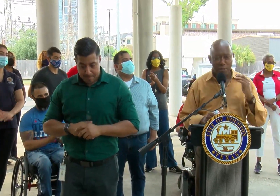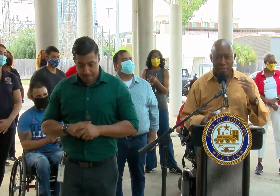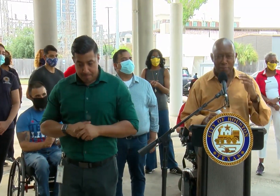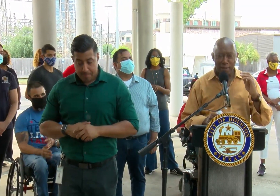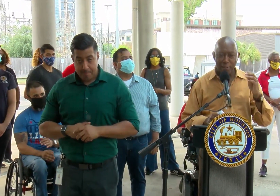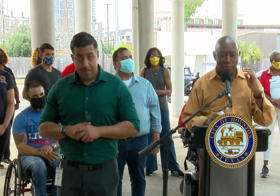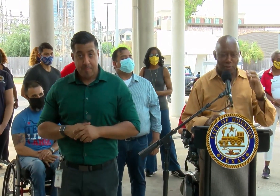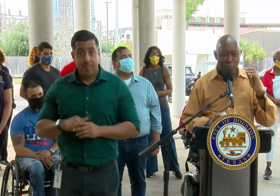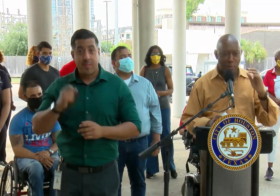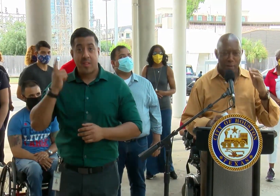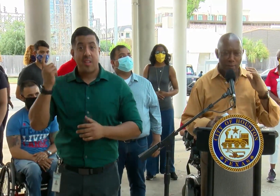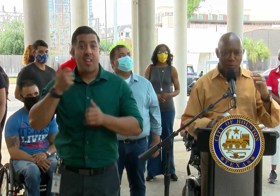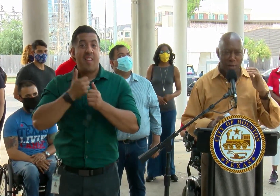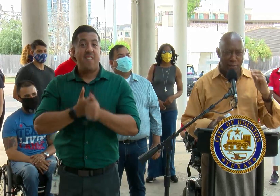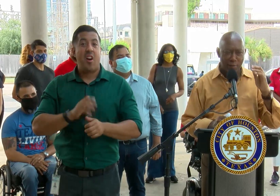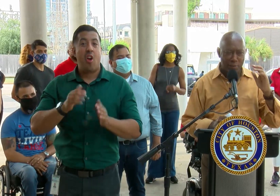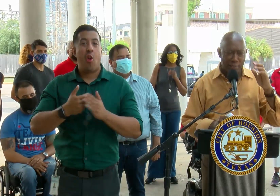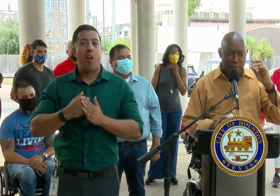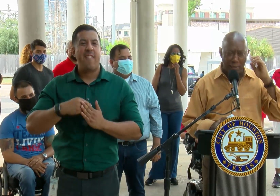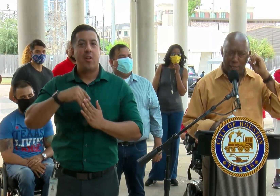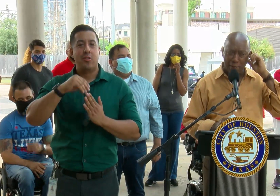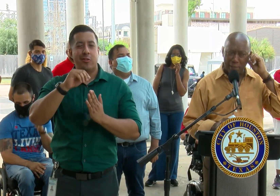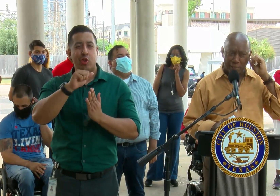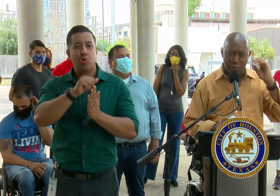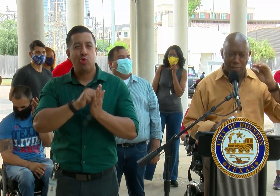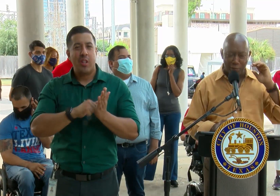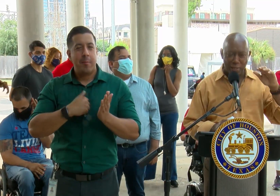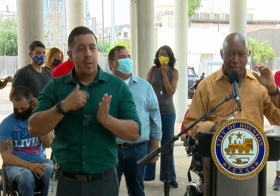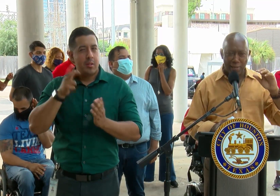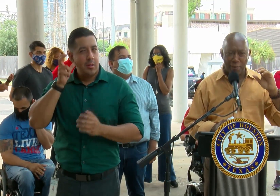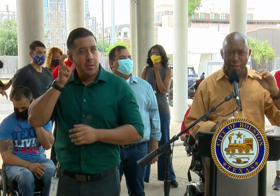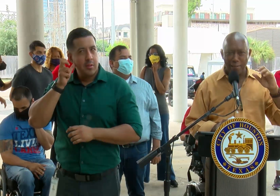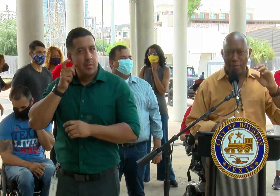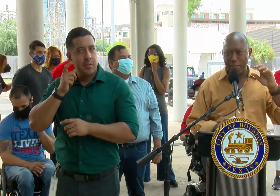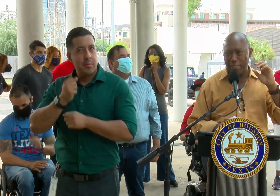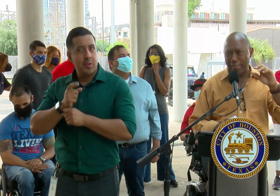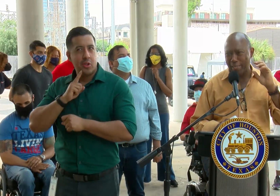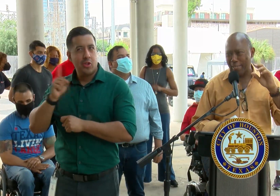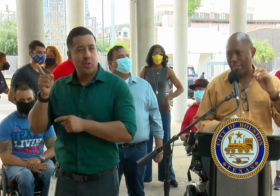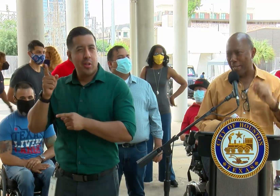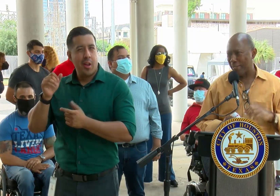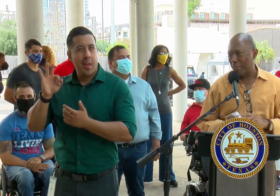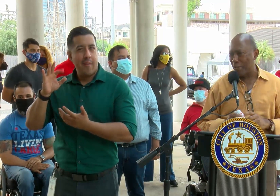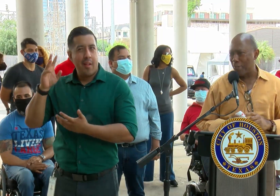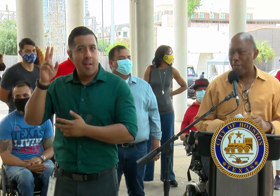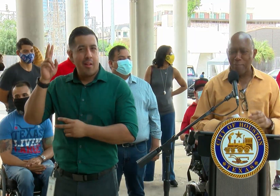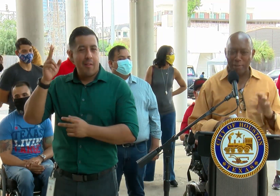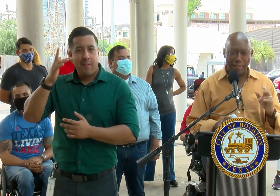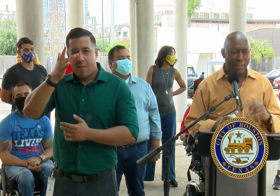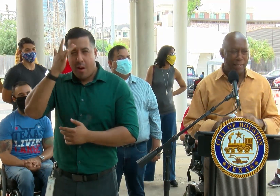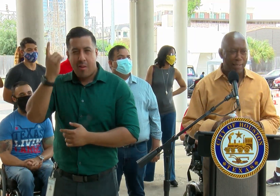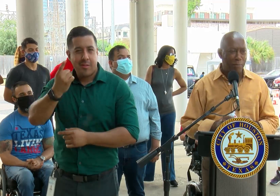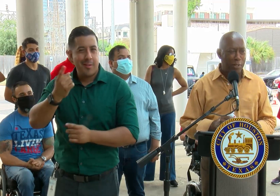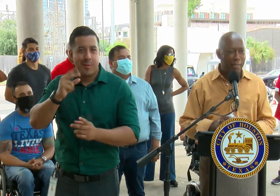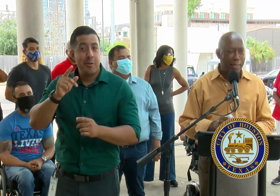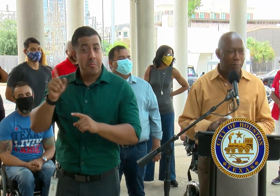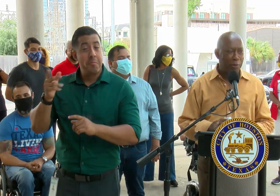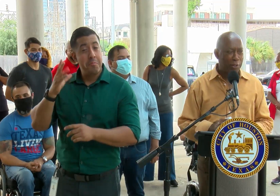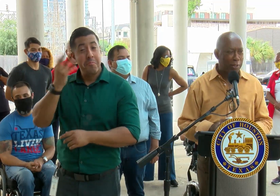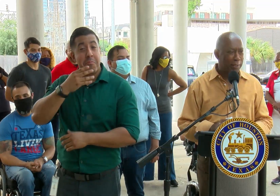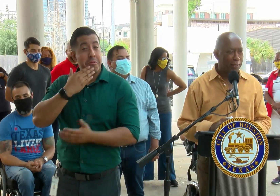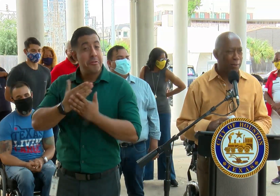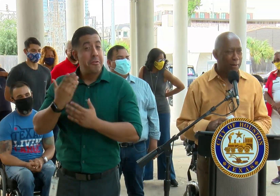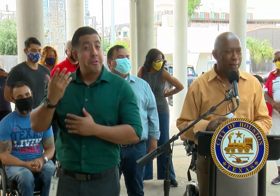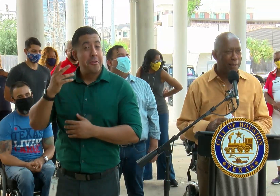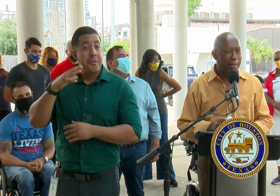I mean, he followed the script. I was listening carefully to see if he left out anything, and that, you know. But he did